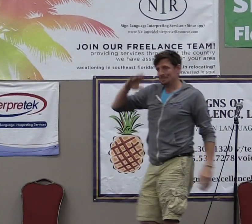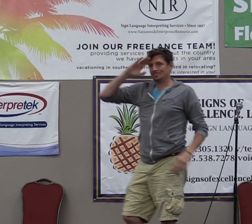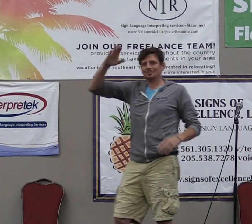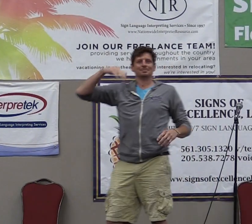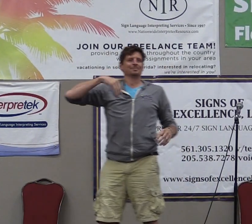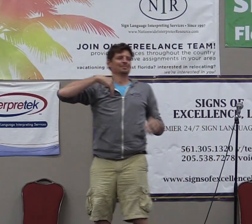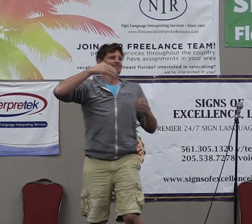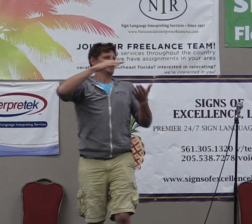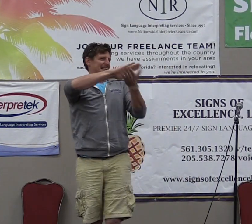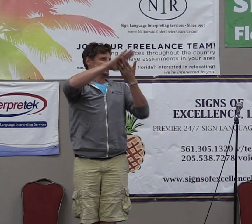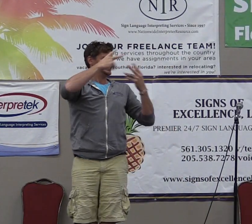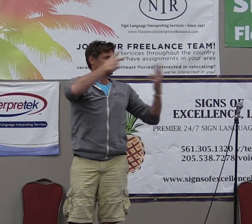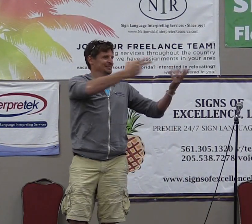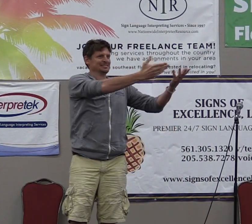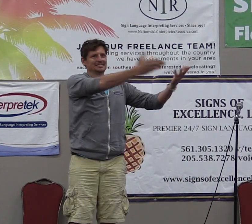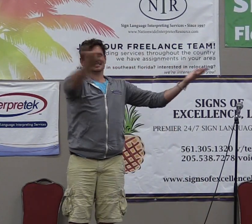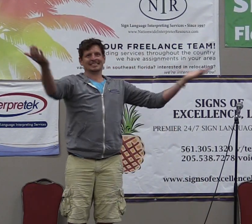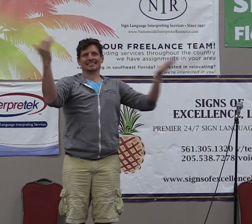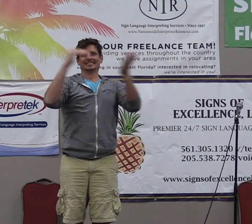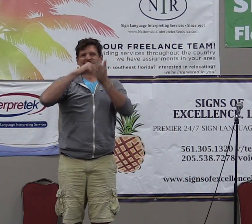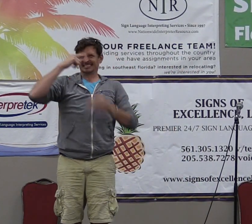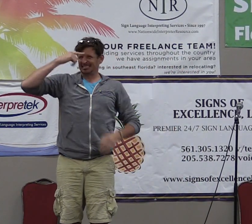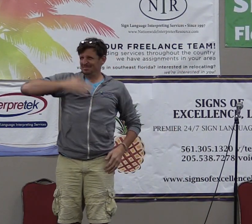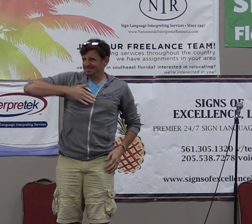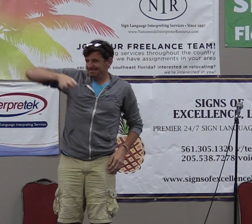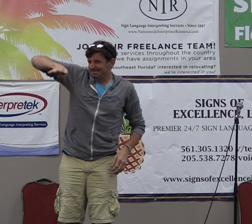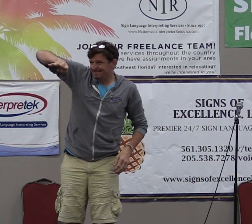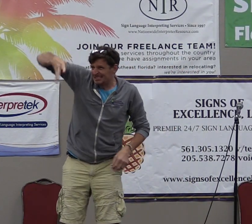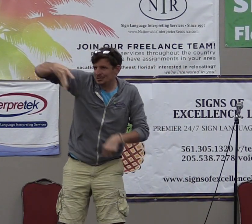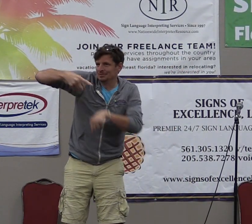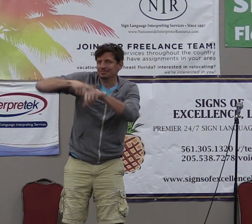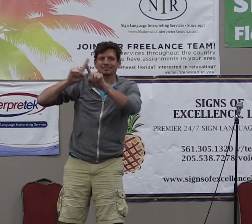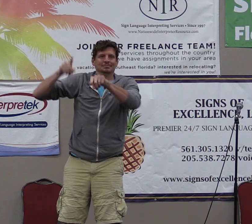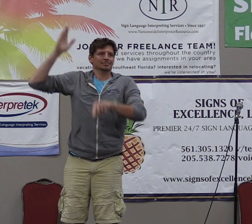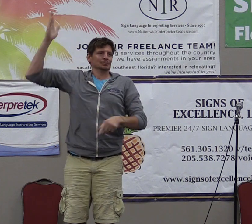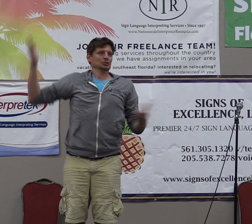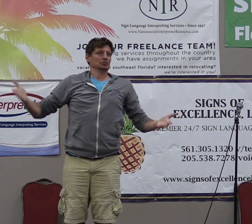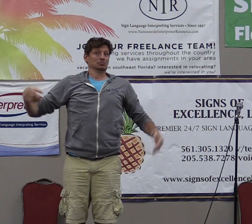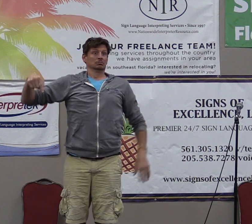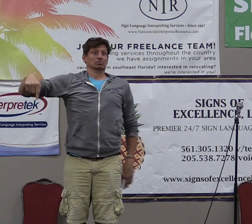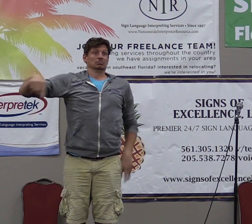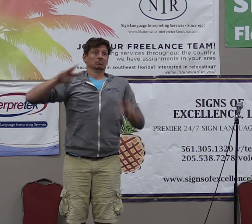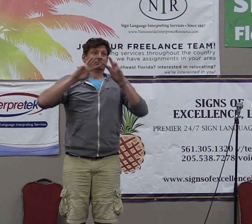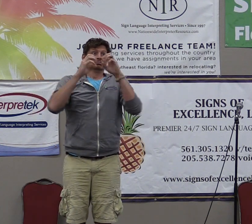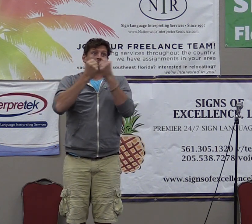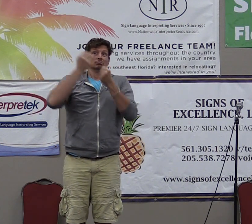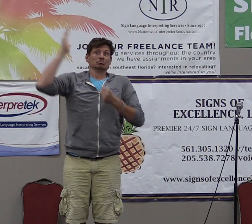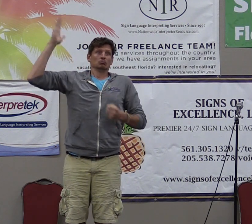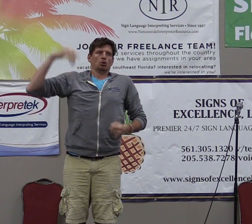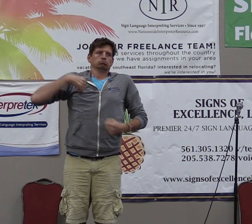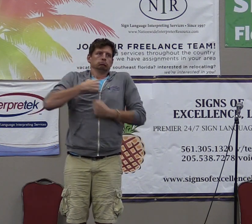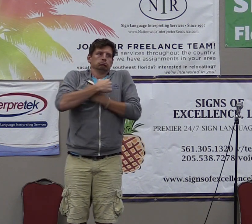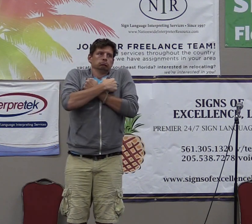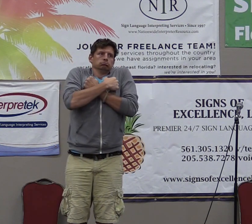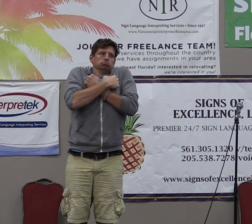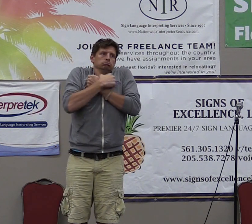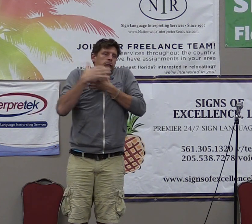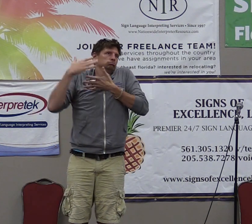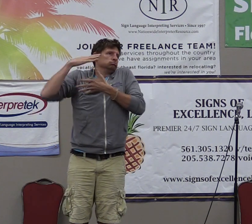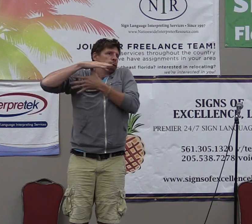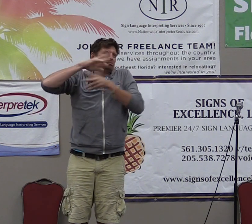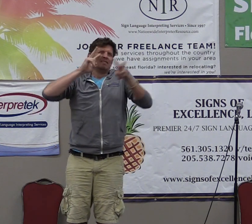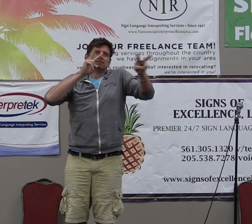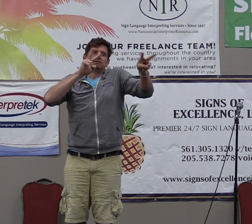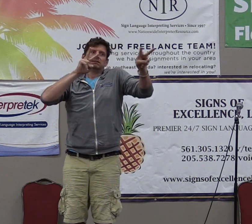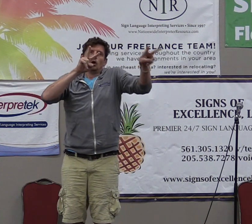I'm here, but just barely. Nice to see you all again. This is my 4th year coming. This workshop